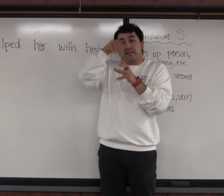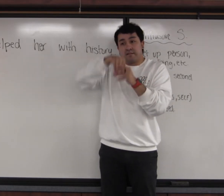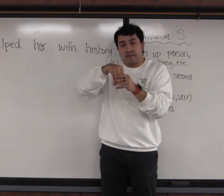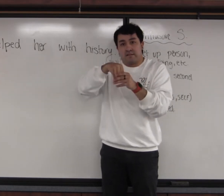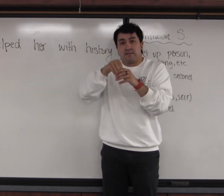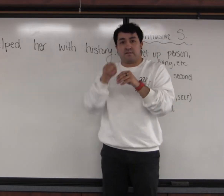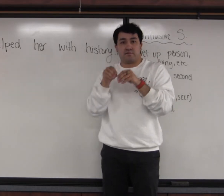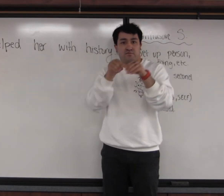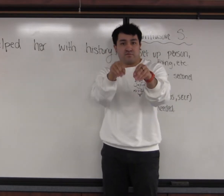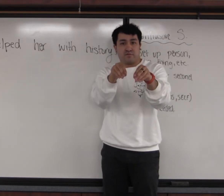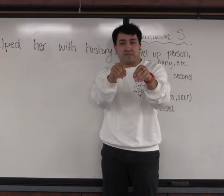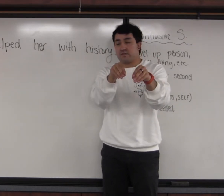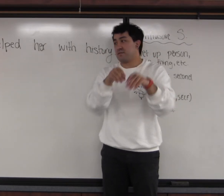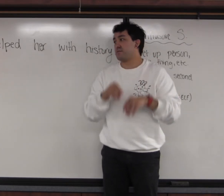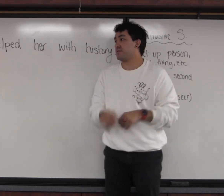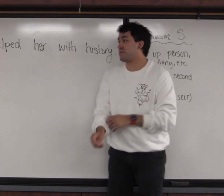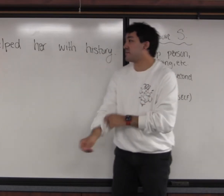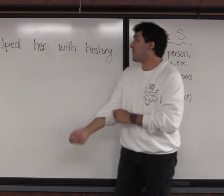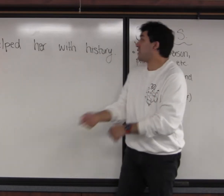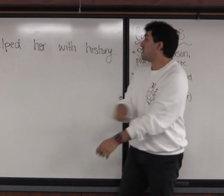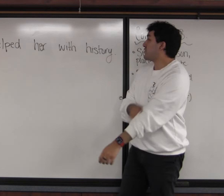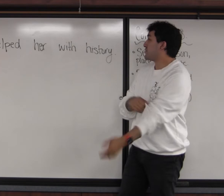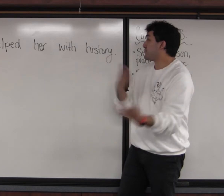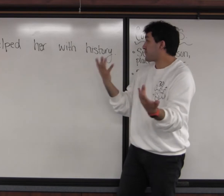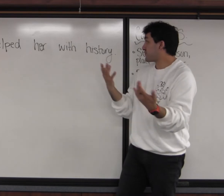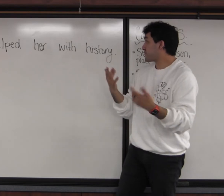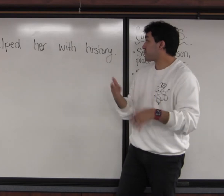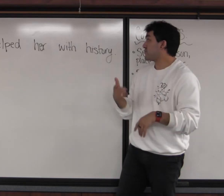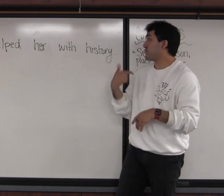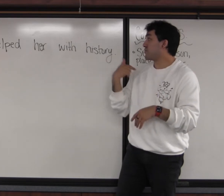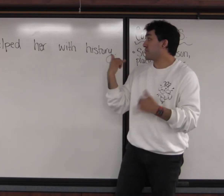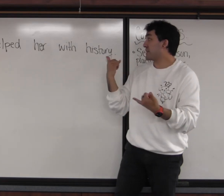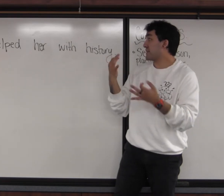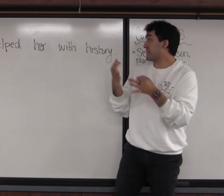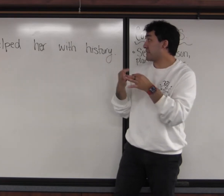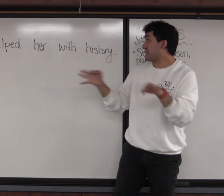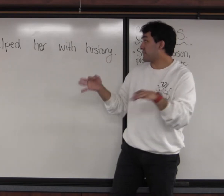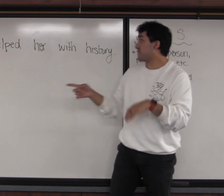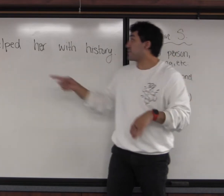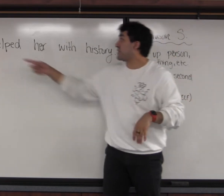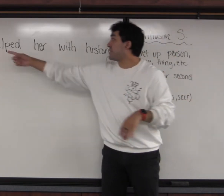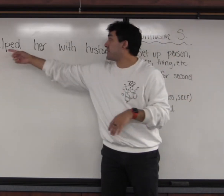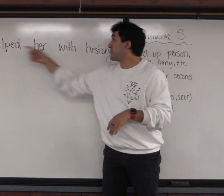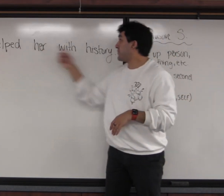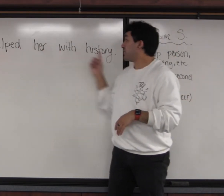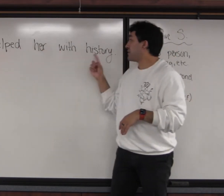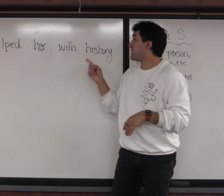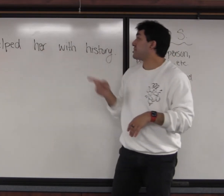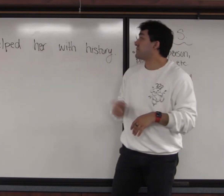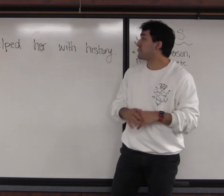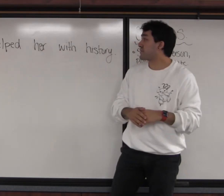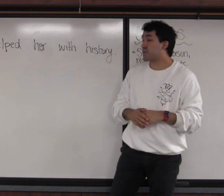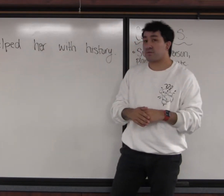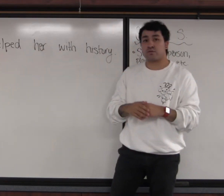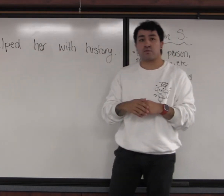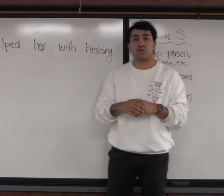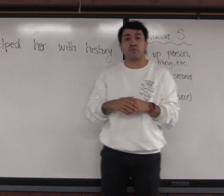meaning inside the movement. Okay, so for this example, we have the sentence, he helped her